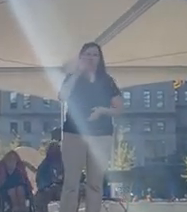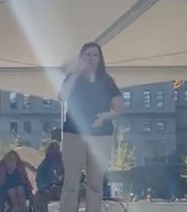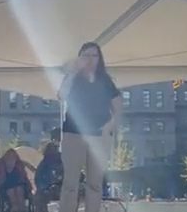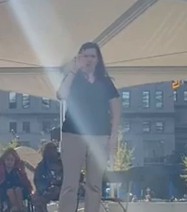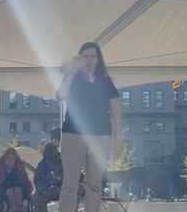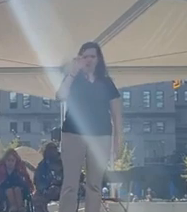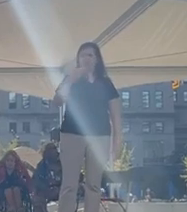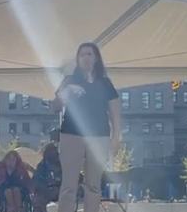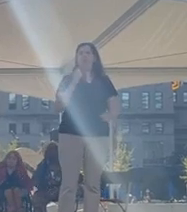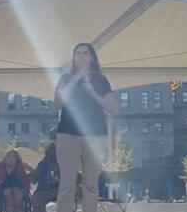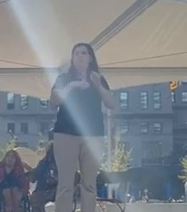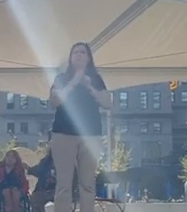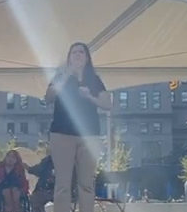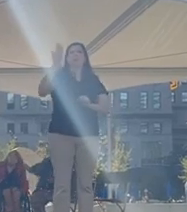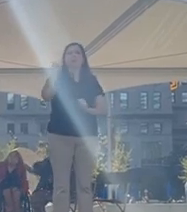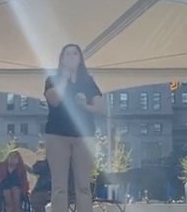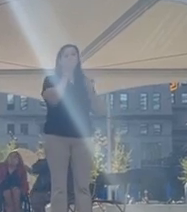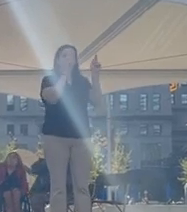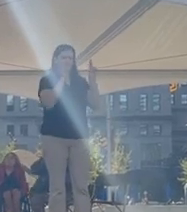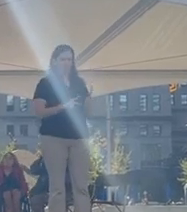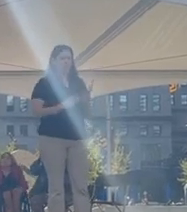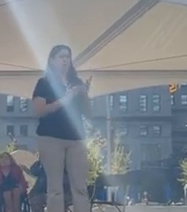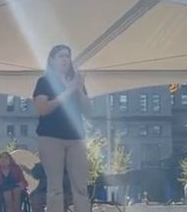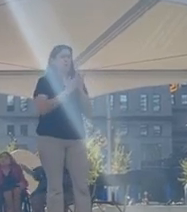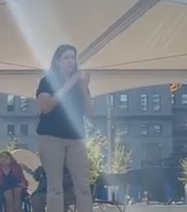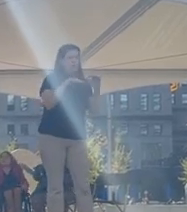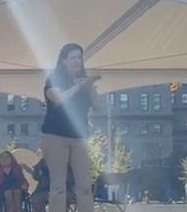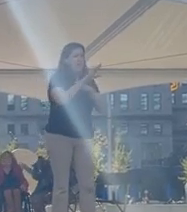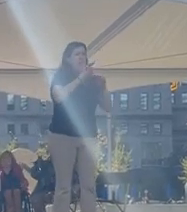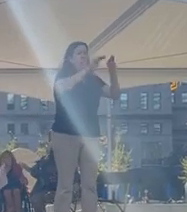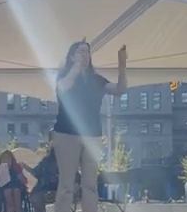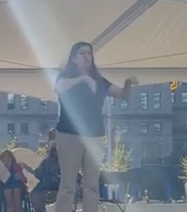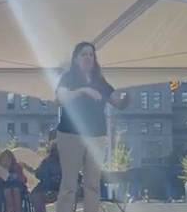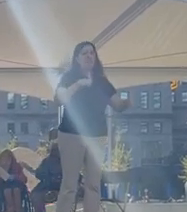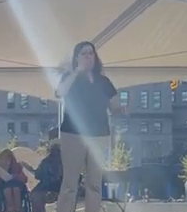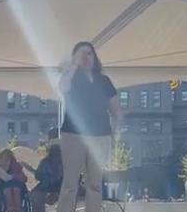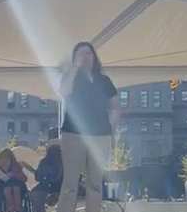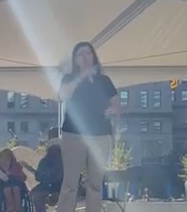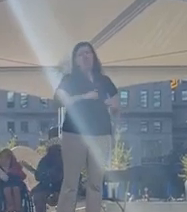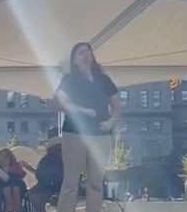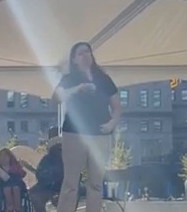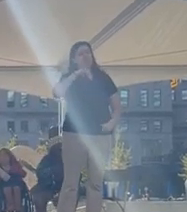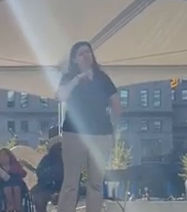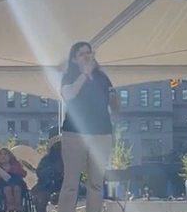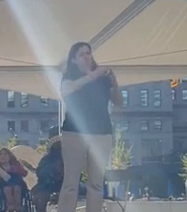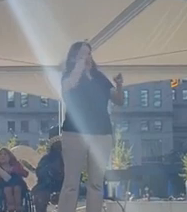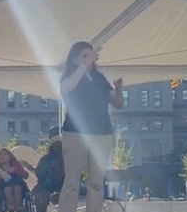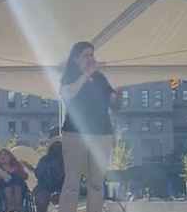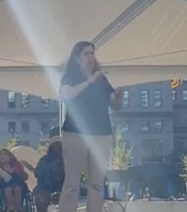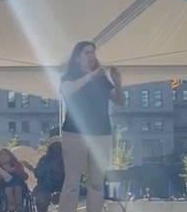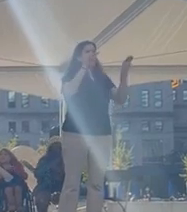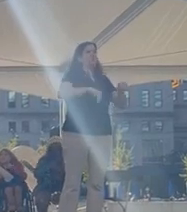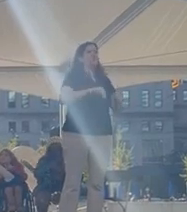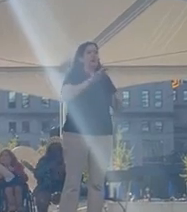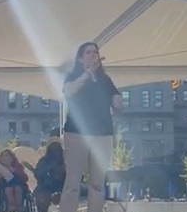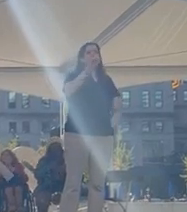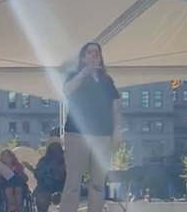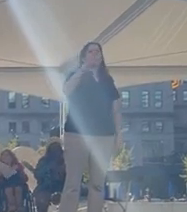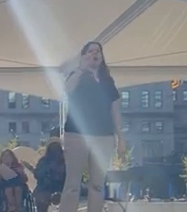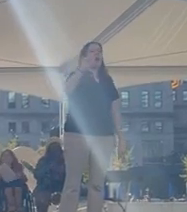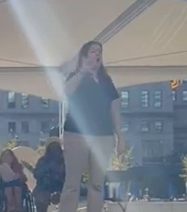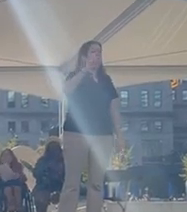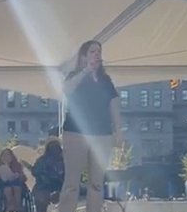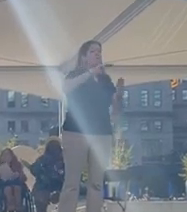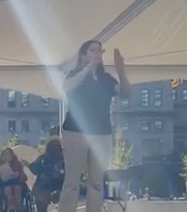ago when there was a person going through one of our museums, and I know this museum would be proud to have their name named. They were the Museum of Contemporary Art, and they had